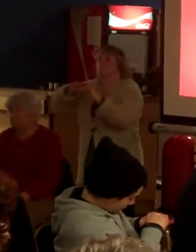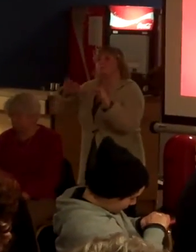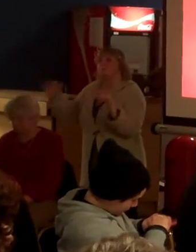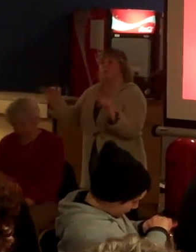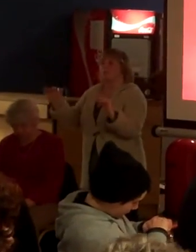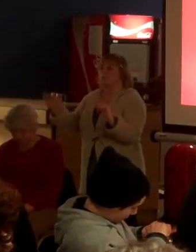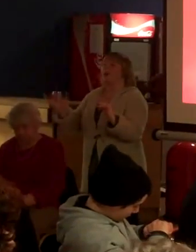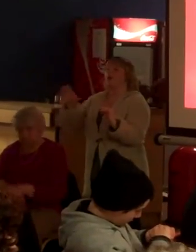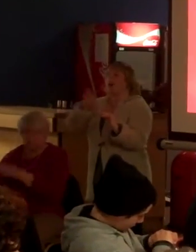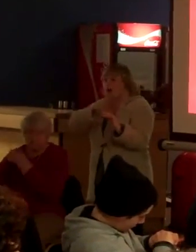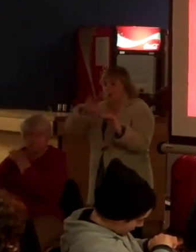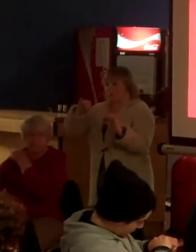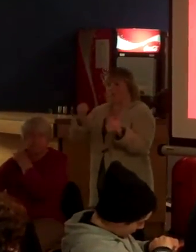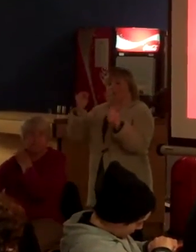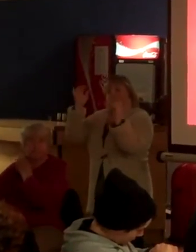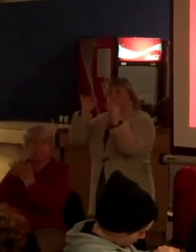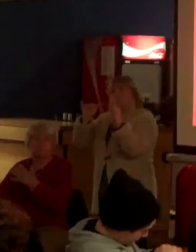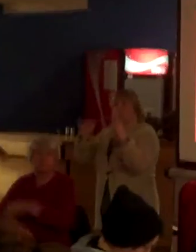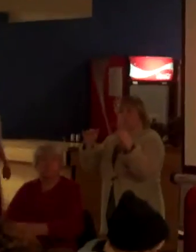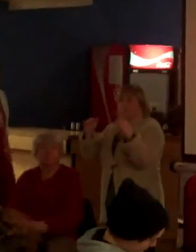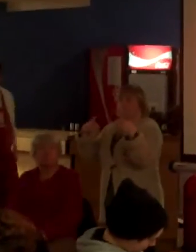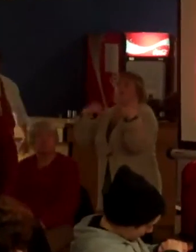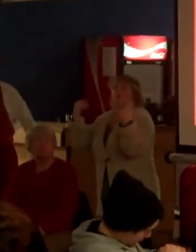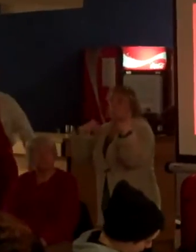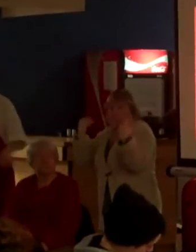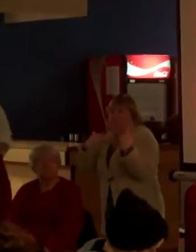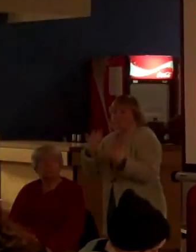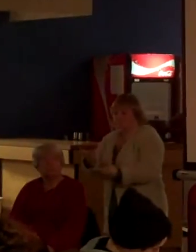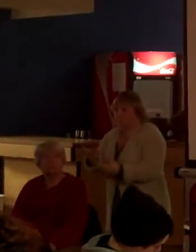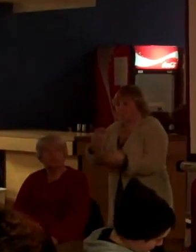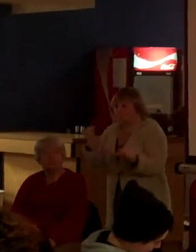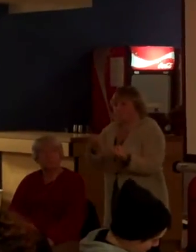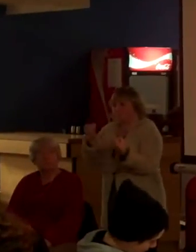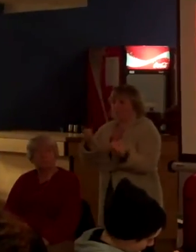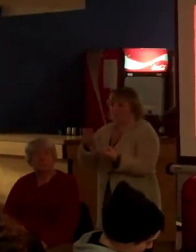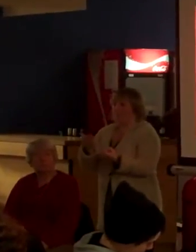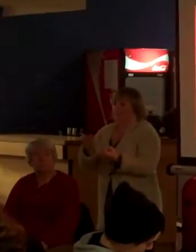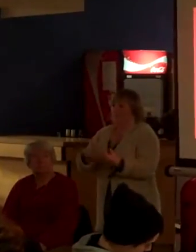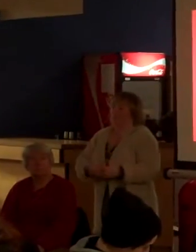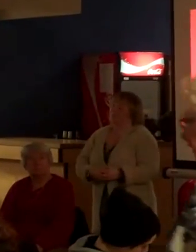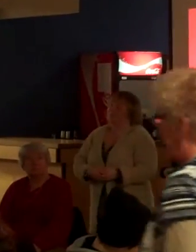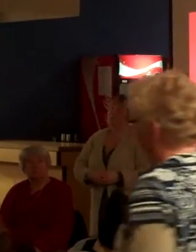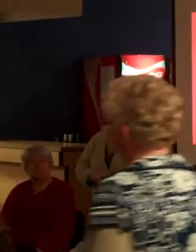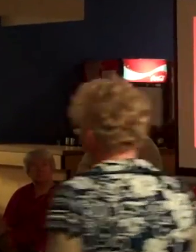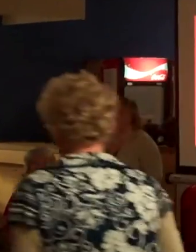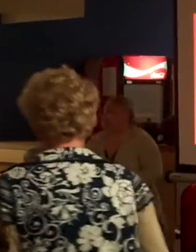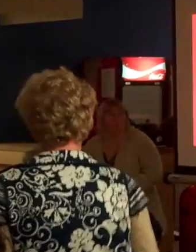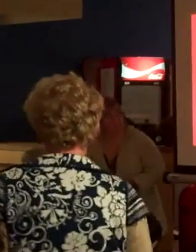can generate fund for it to be sustainable.